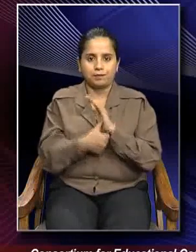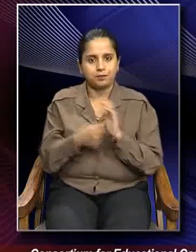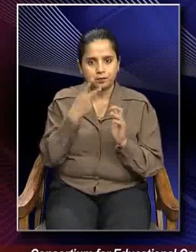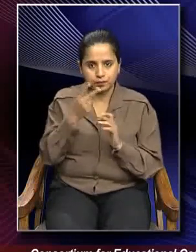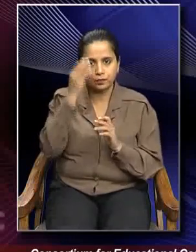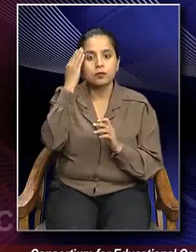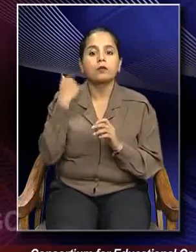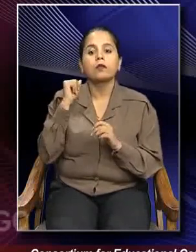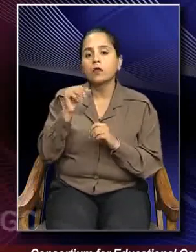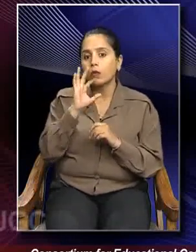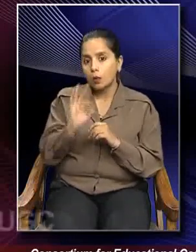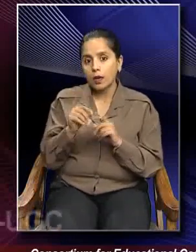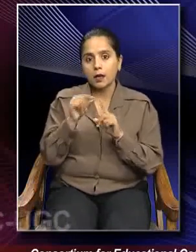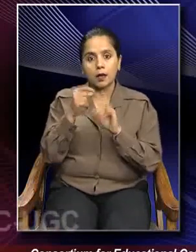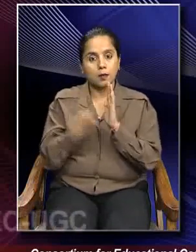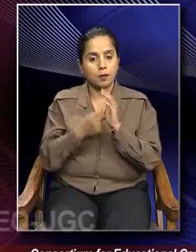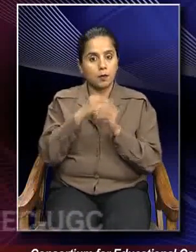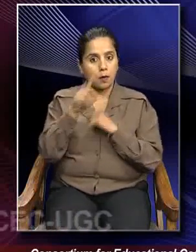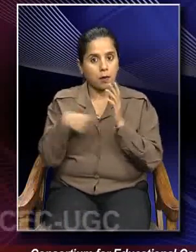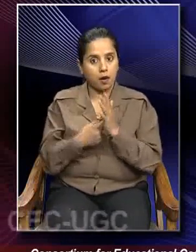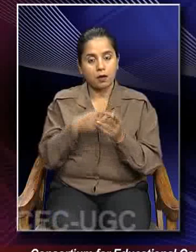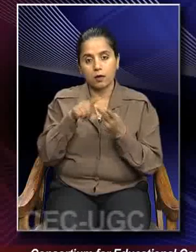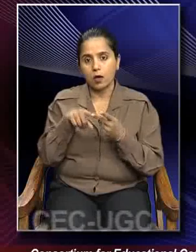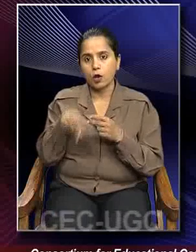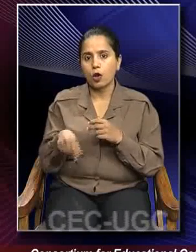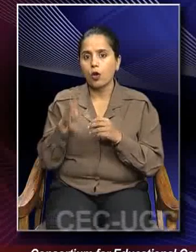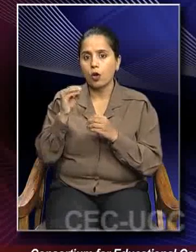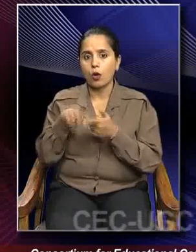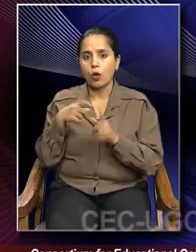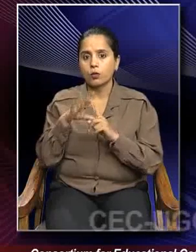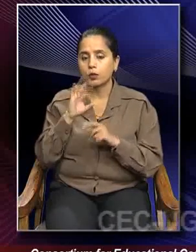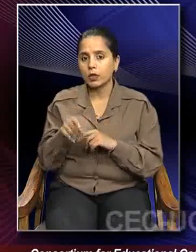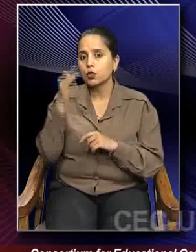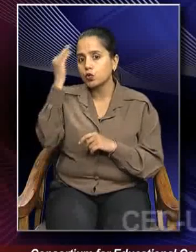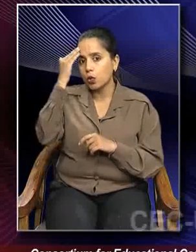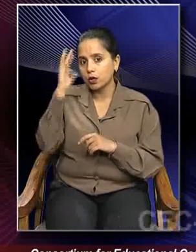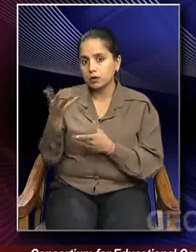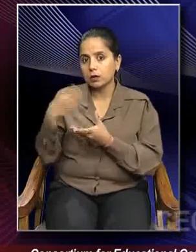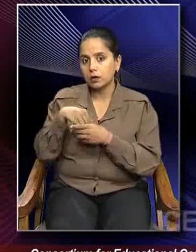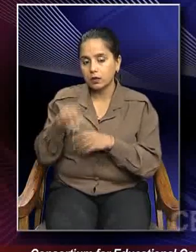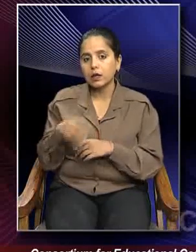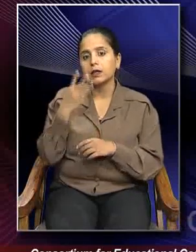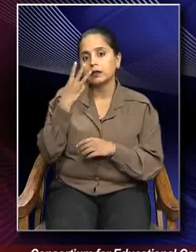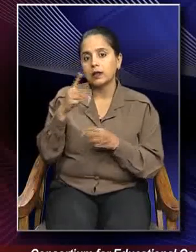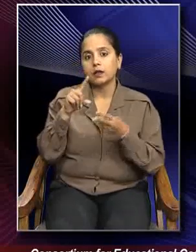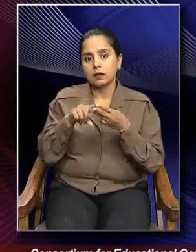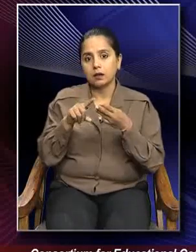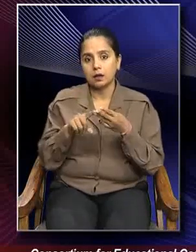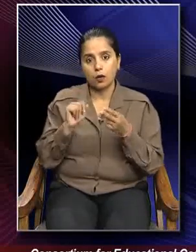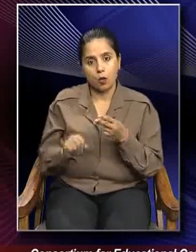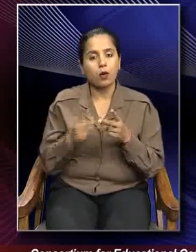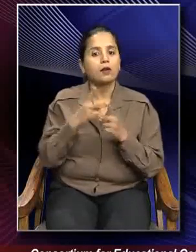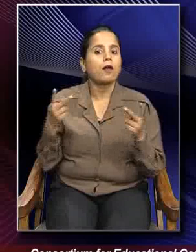Thus, on the account of Prabhakar, an objective knowledge constitutes of three